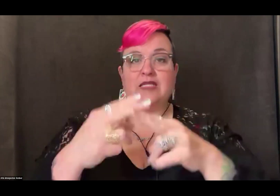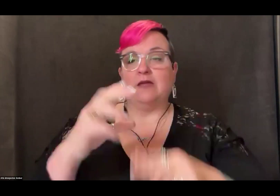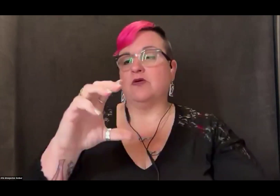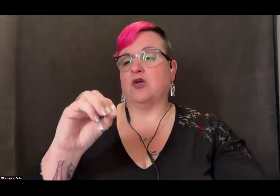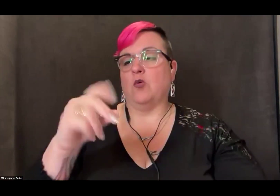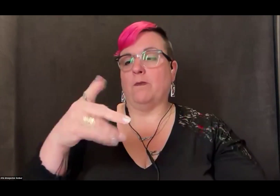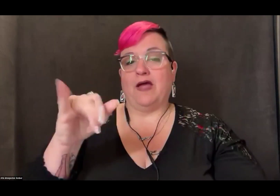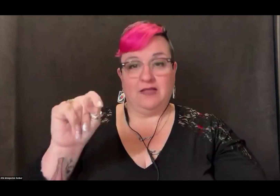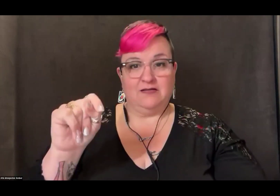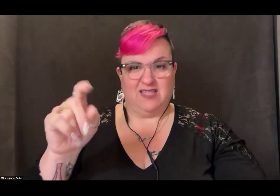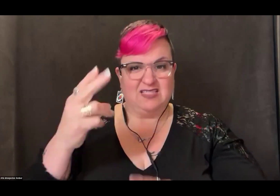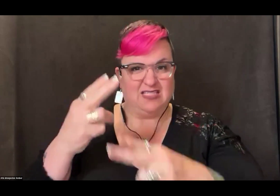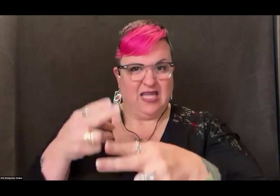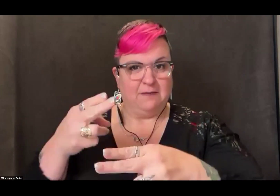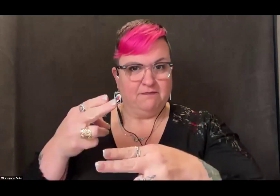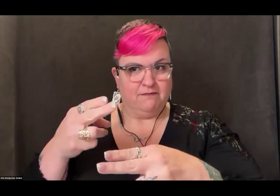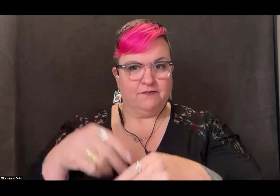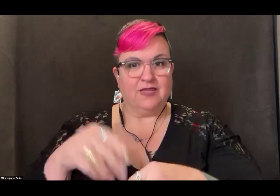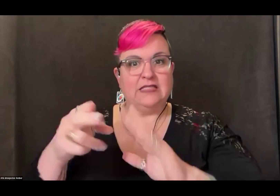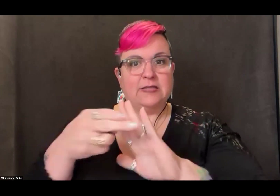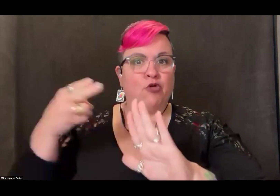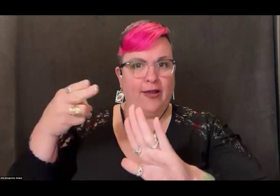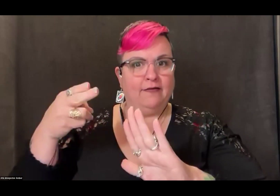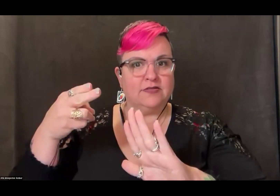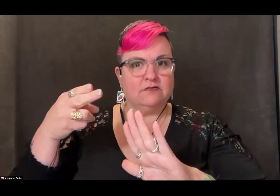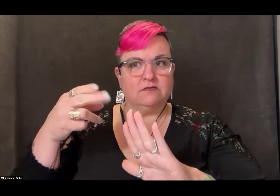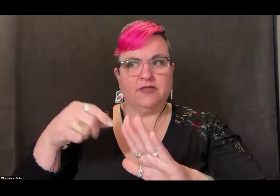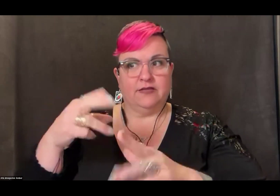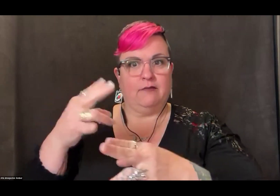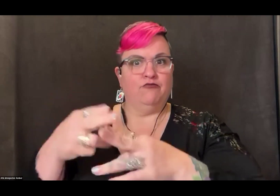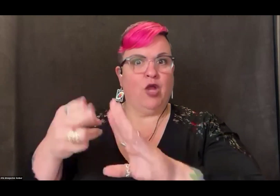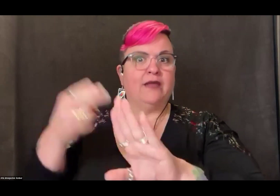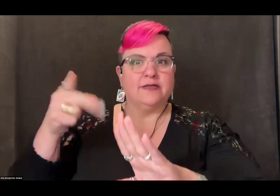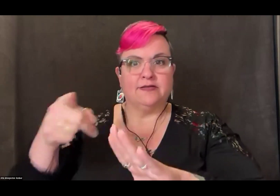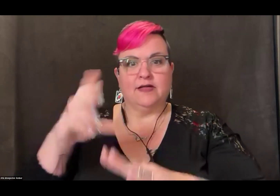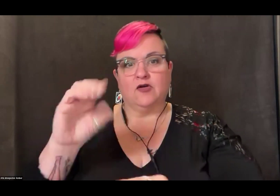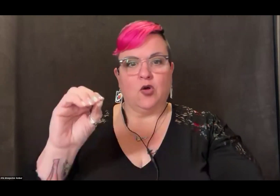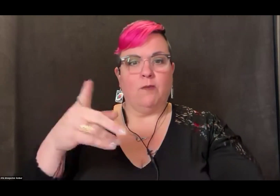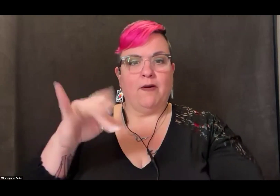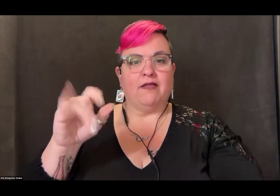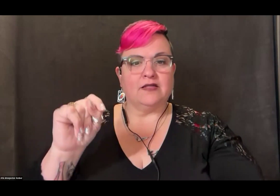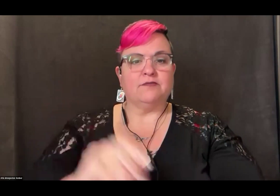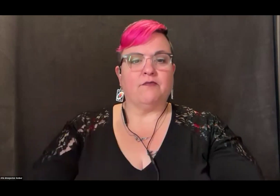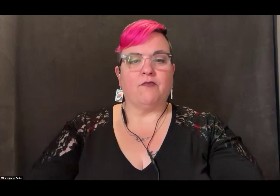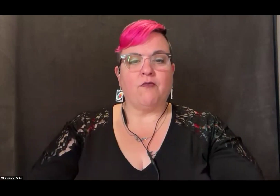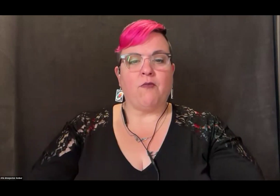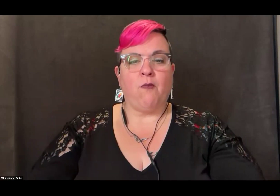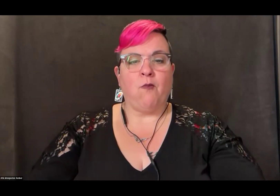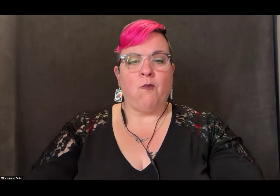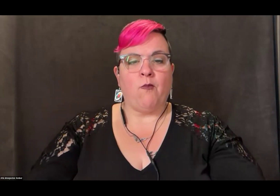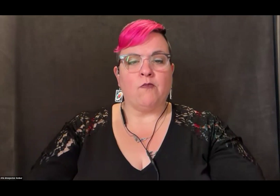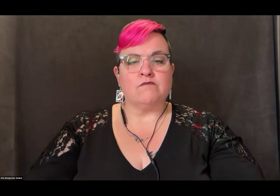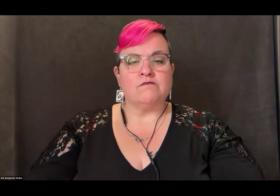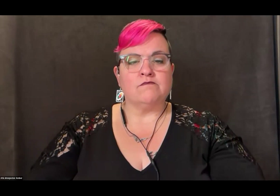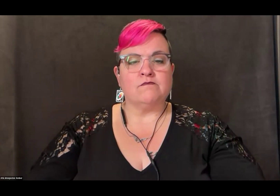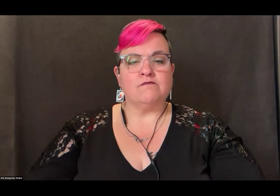Copilot is a name, actually. It's a brand that they branded Copilot. And essentially what it is, it's an